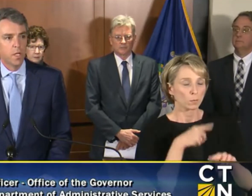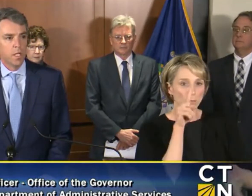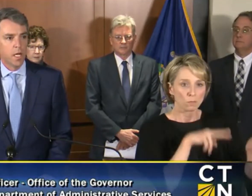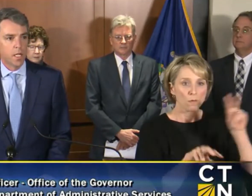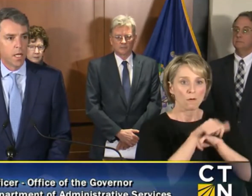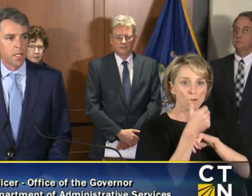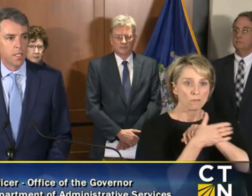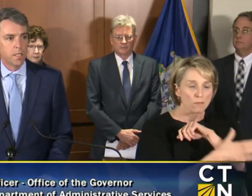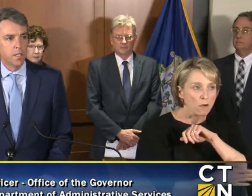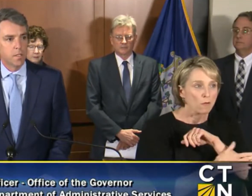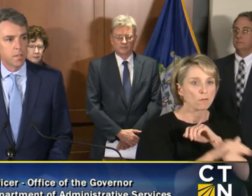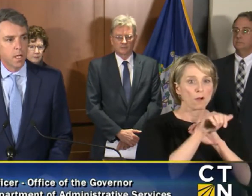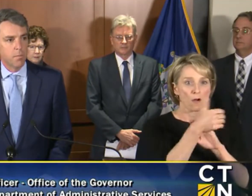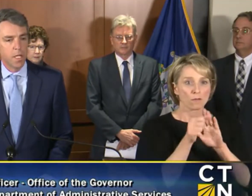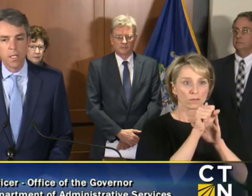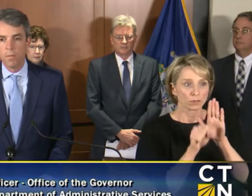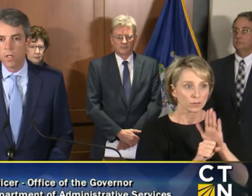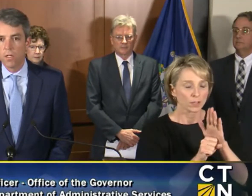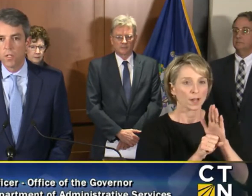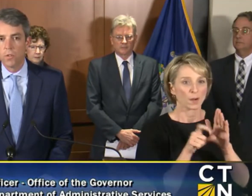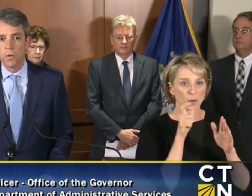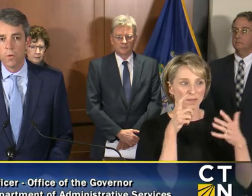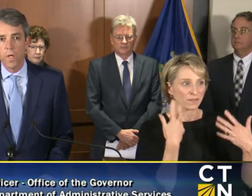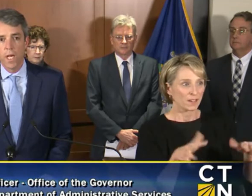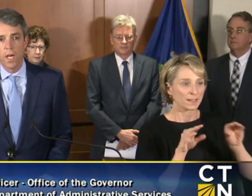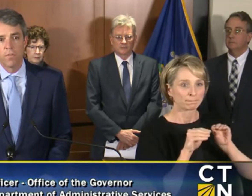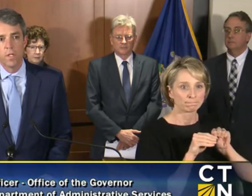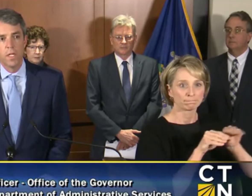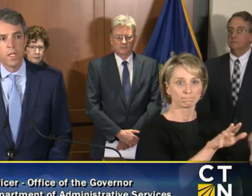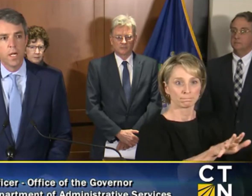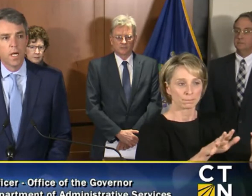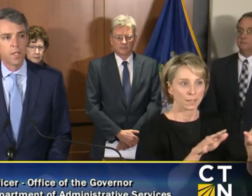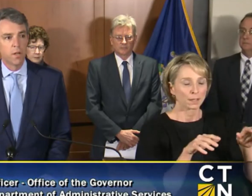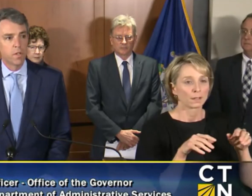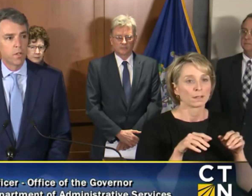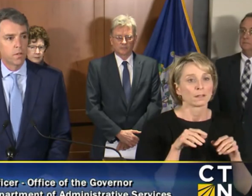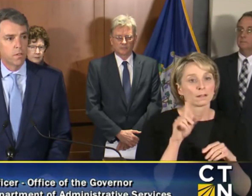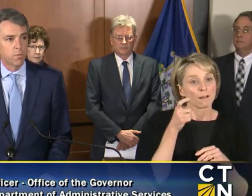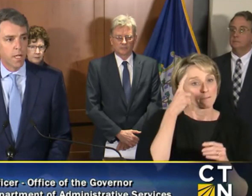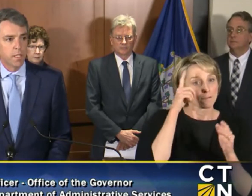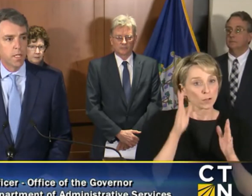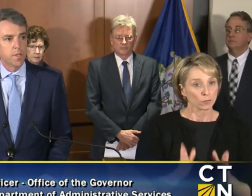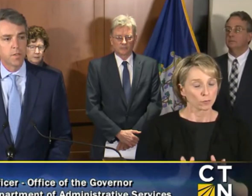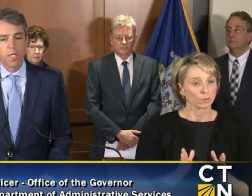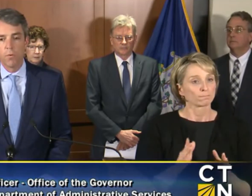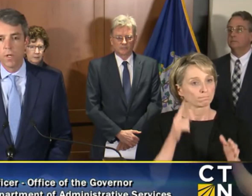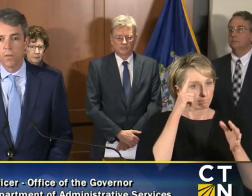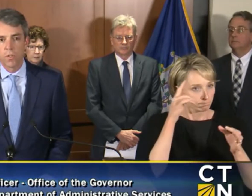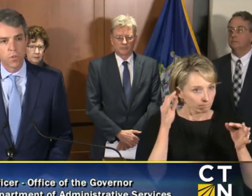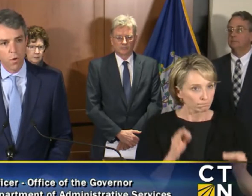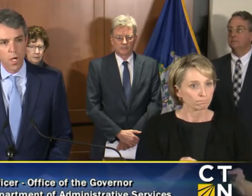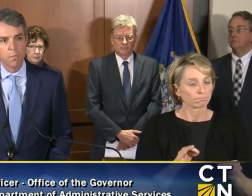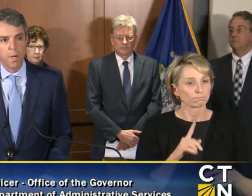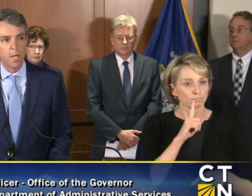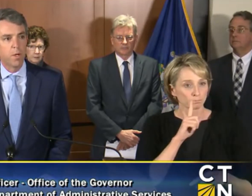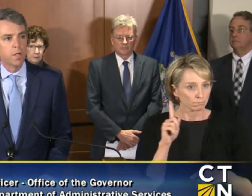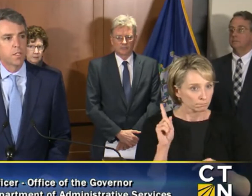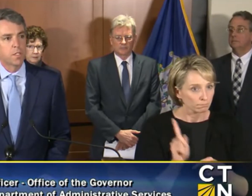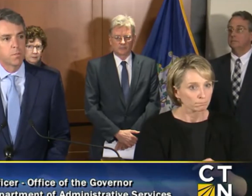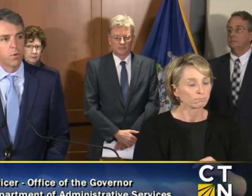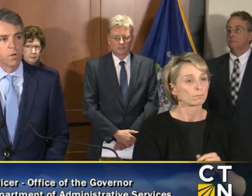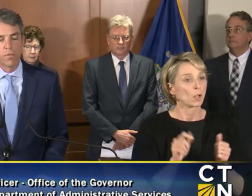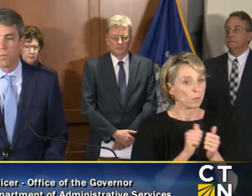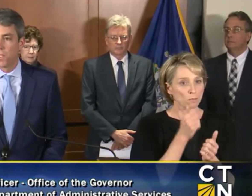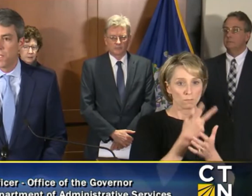have gotten into this pandemic sooner than we have, the governor directed us with strong